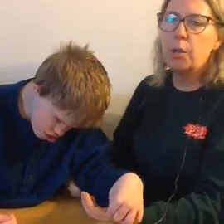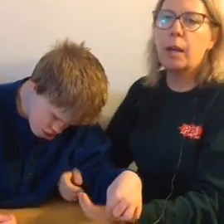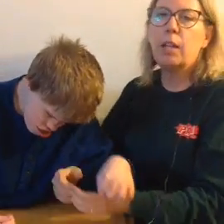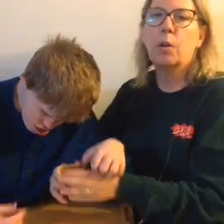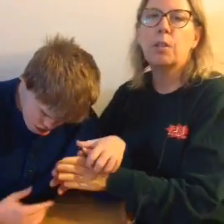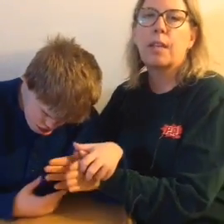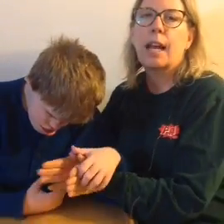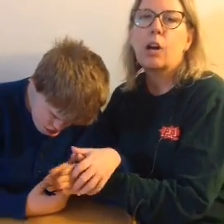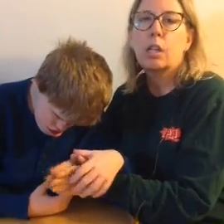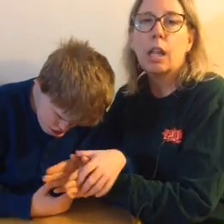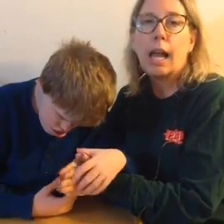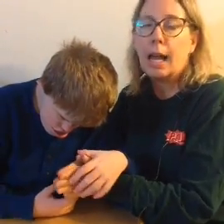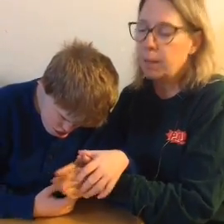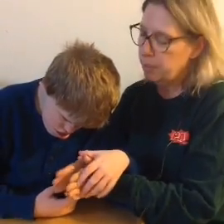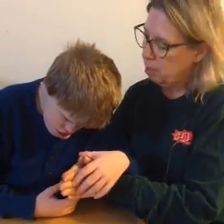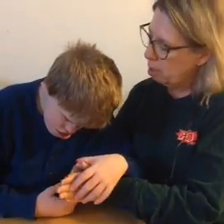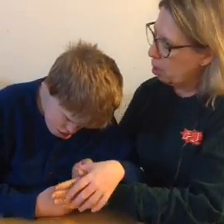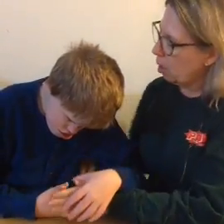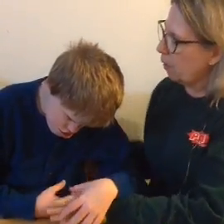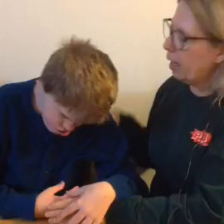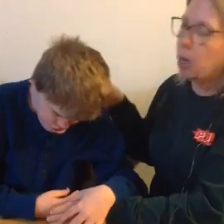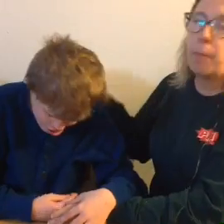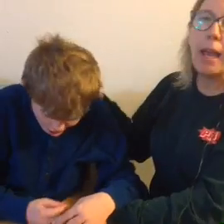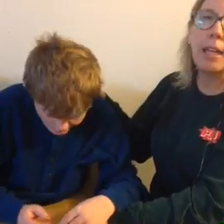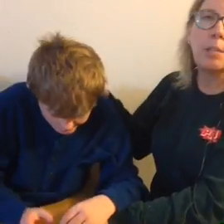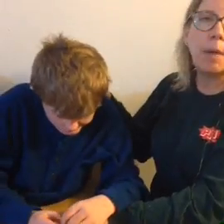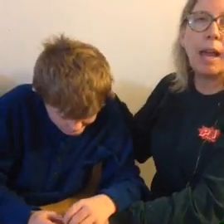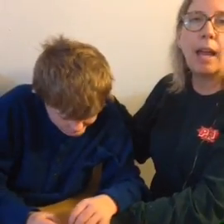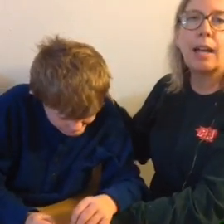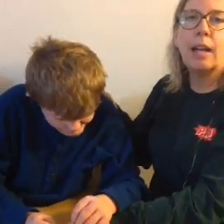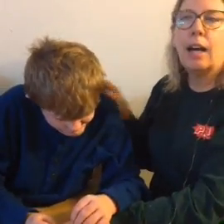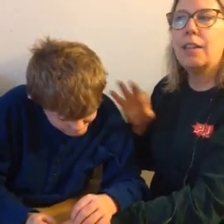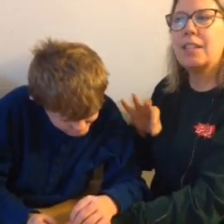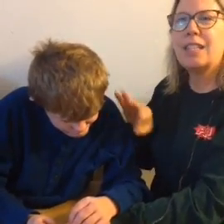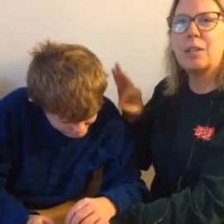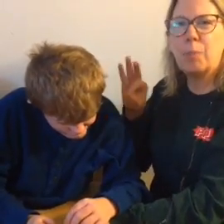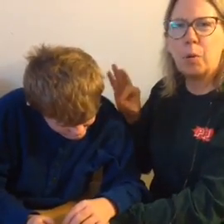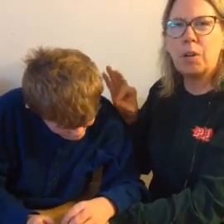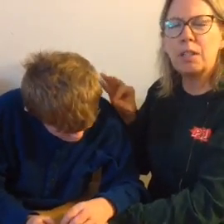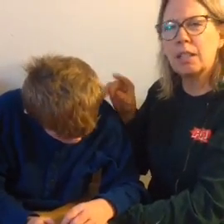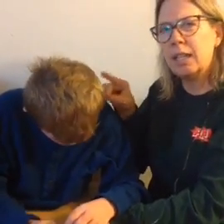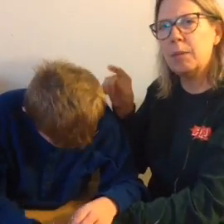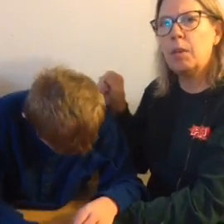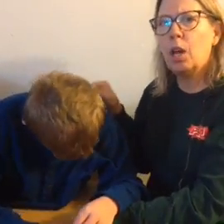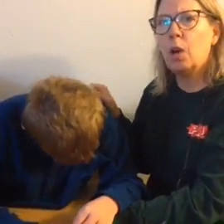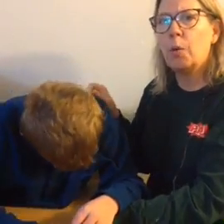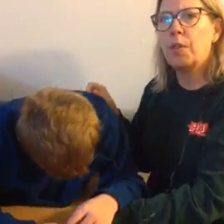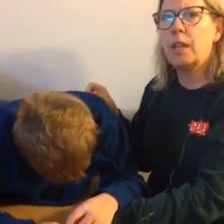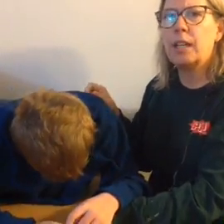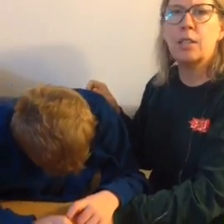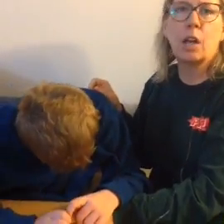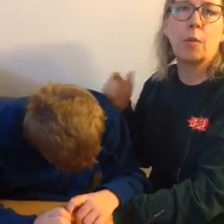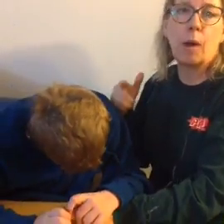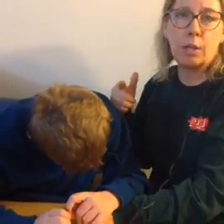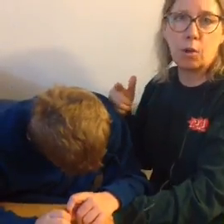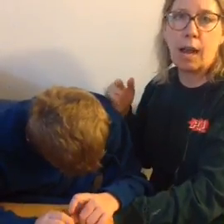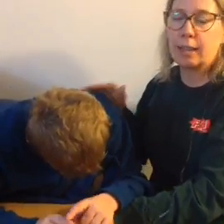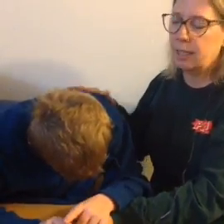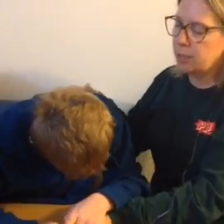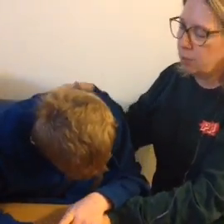might notice that I'll clap or that I'll pat his back. This is important to let him know that he is on the right track, that he's doing